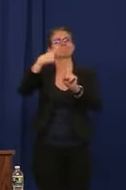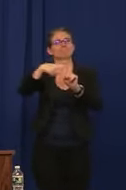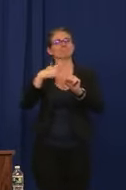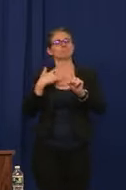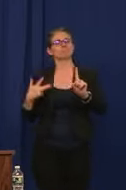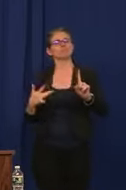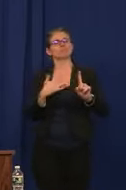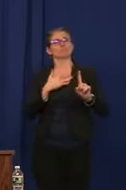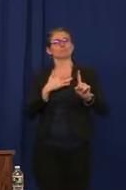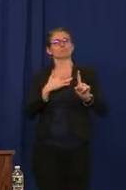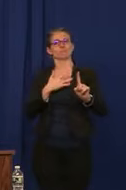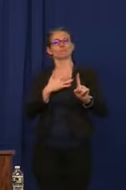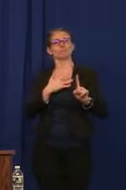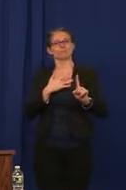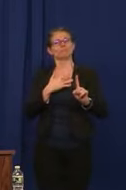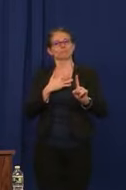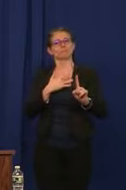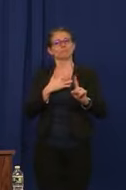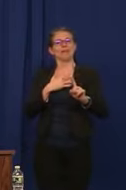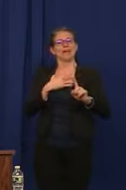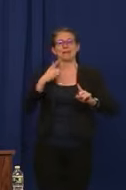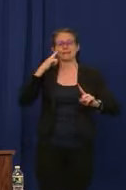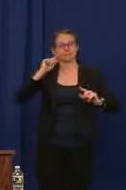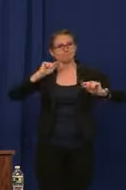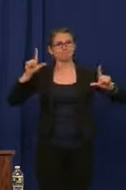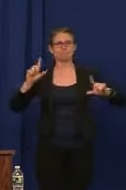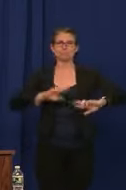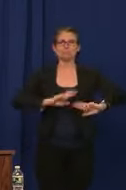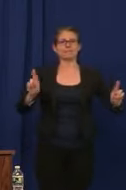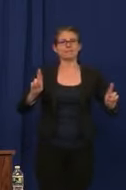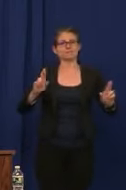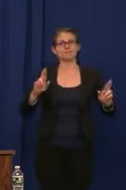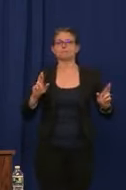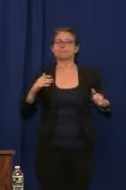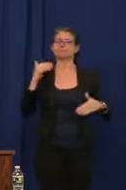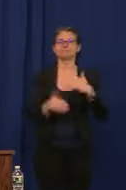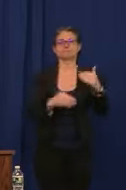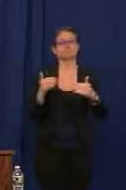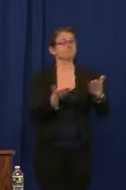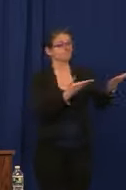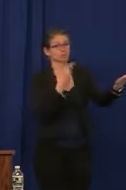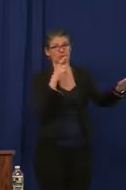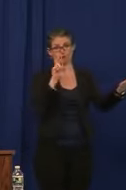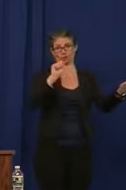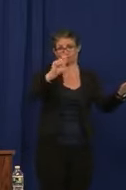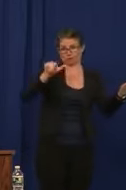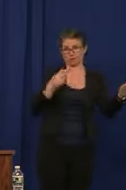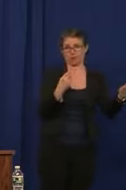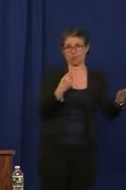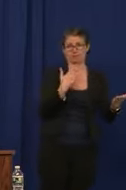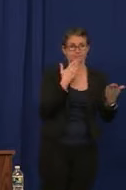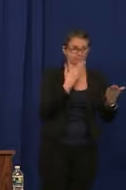And now I would like to turn this over to Dr. Shah for his daily report. Thank you.